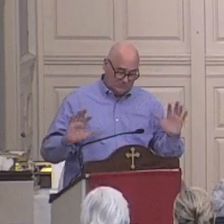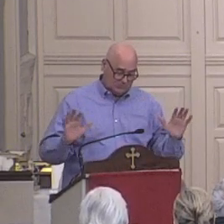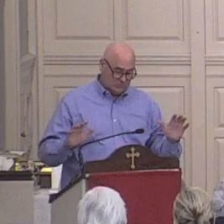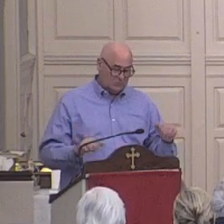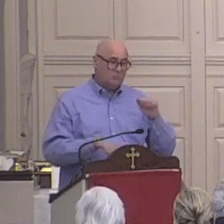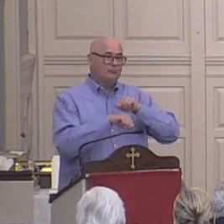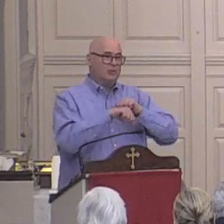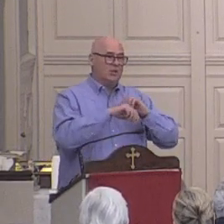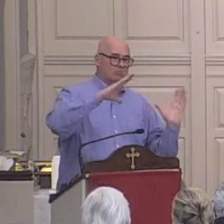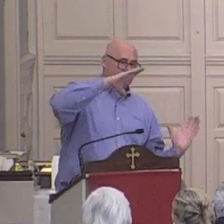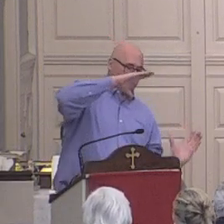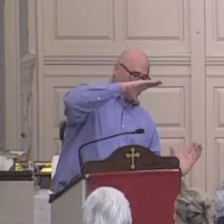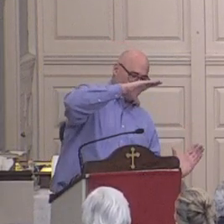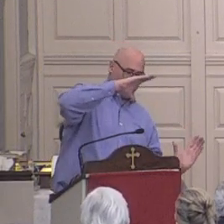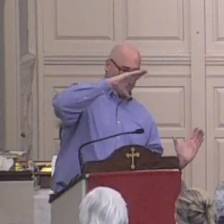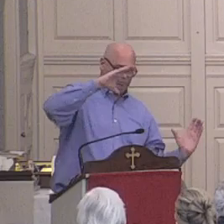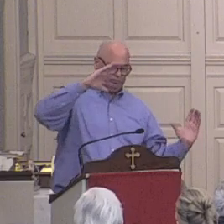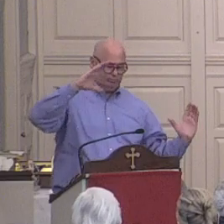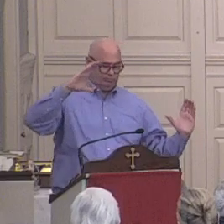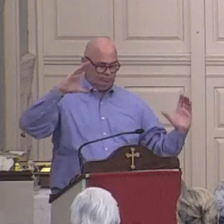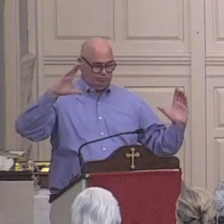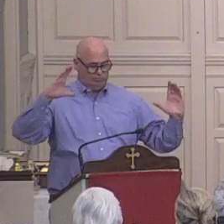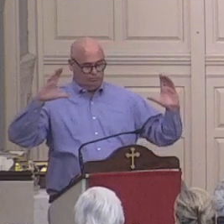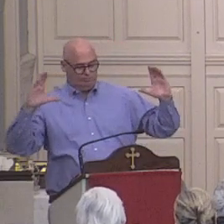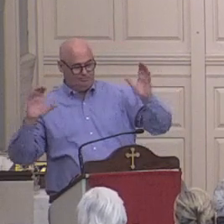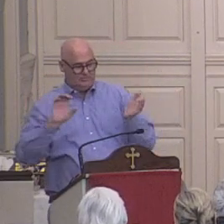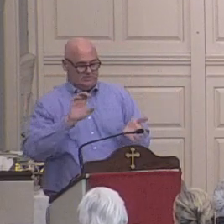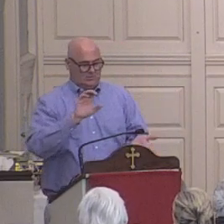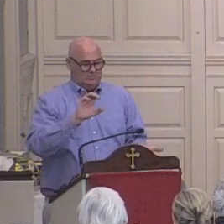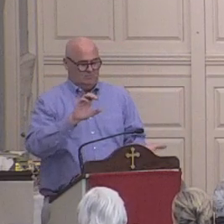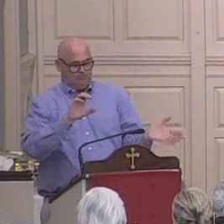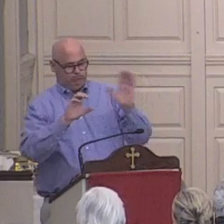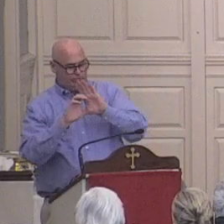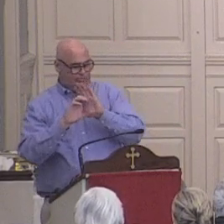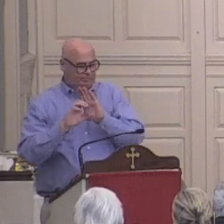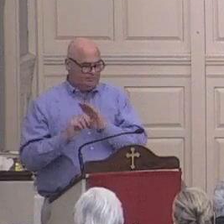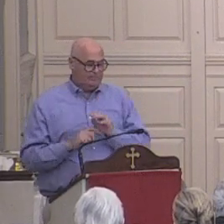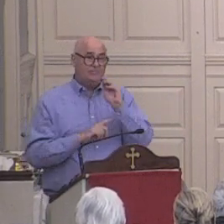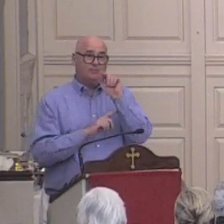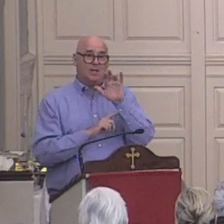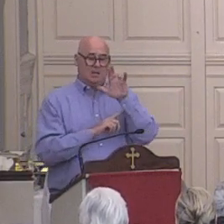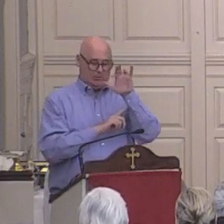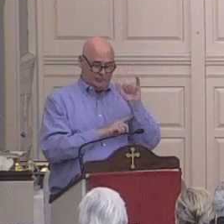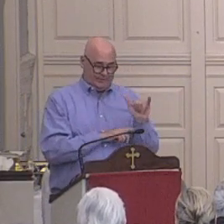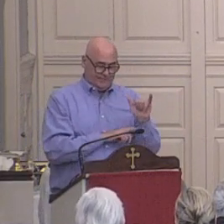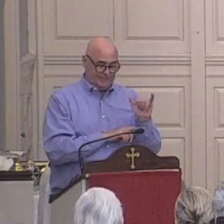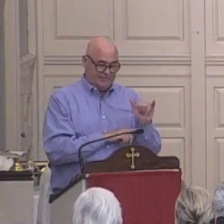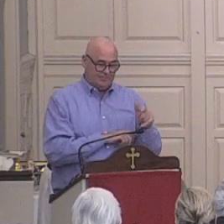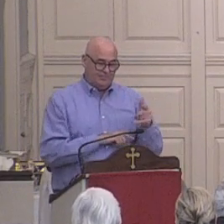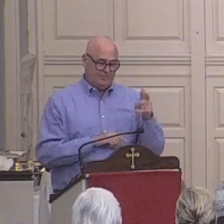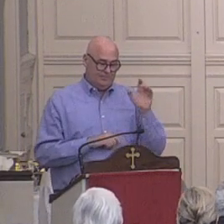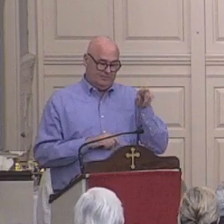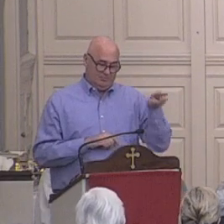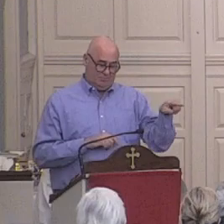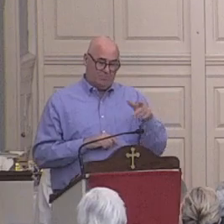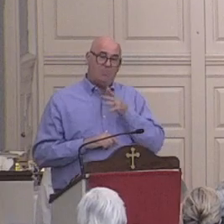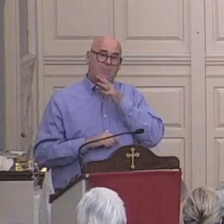hewn out of the rock. Then he rolled a stone against the entrance to the tomb.